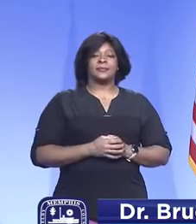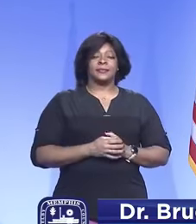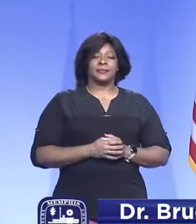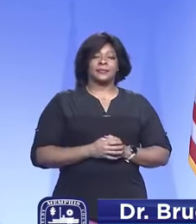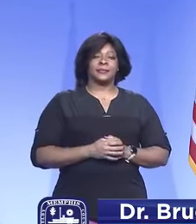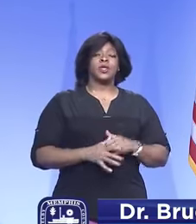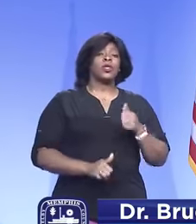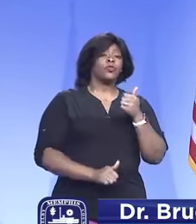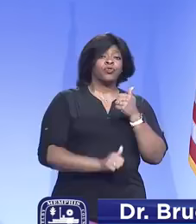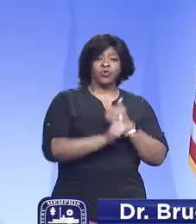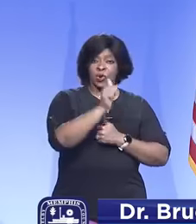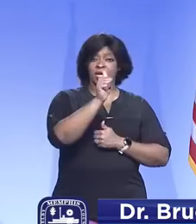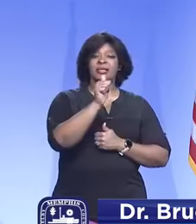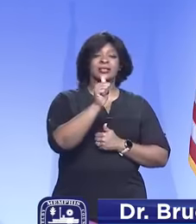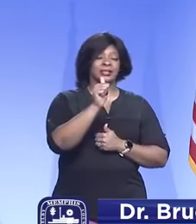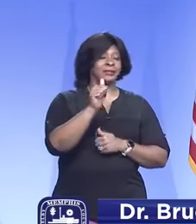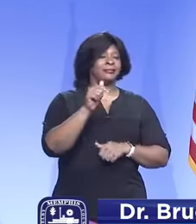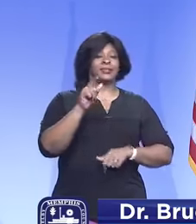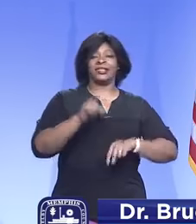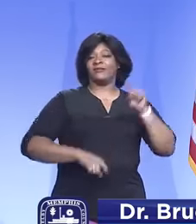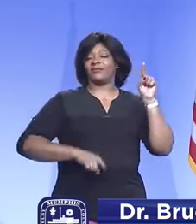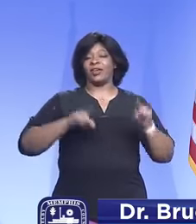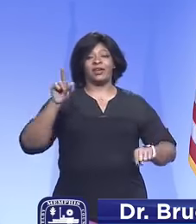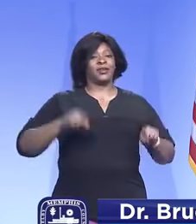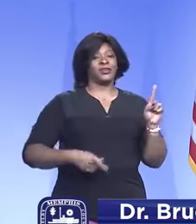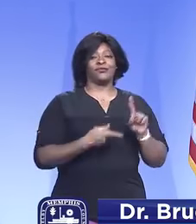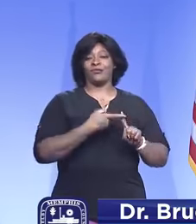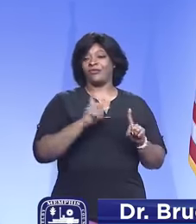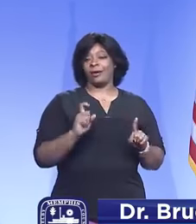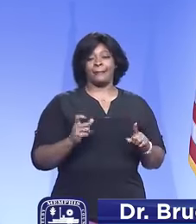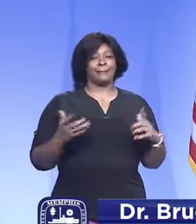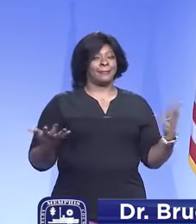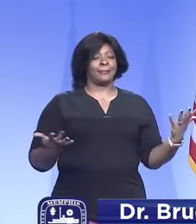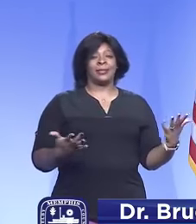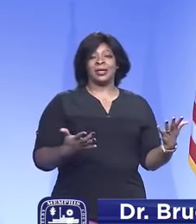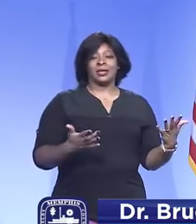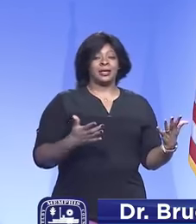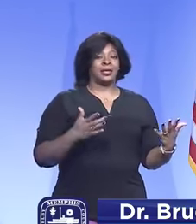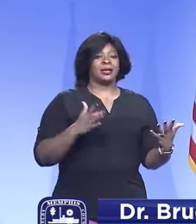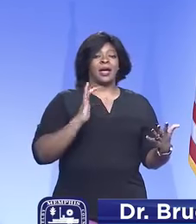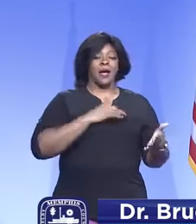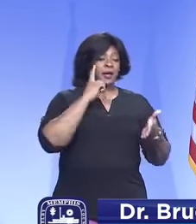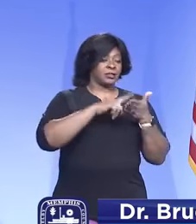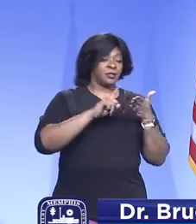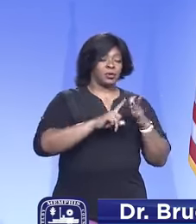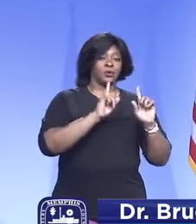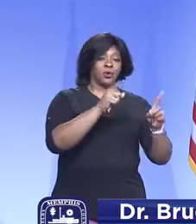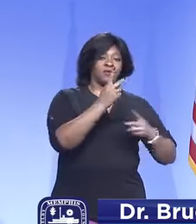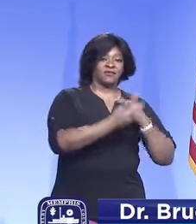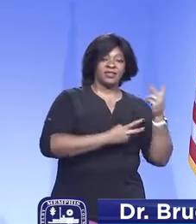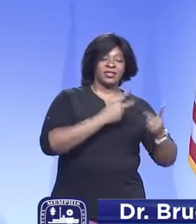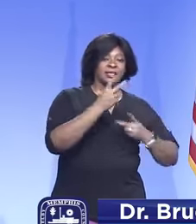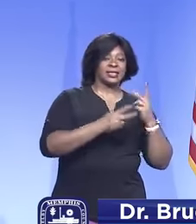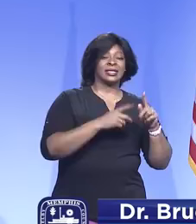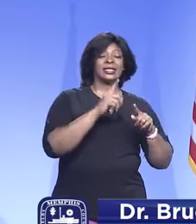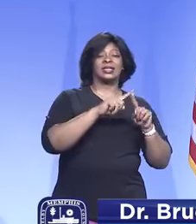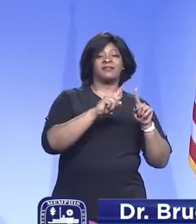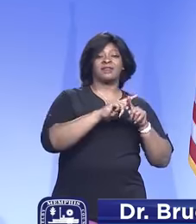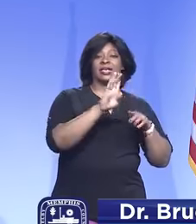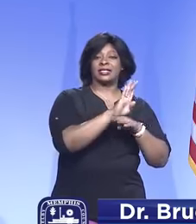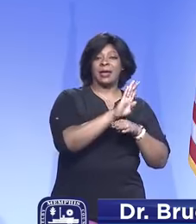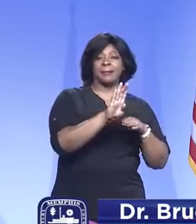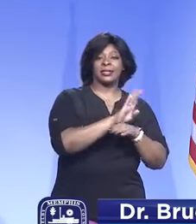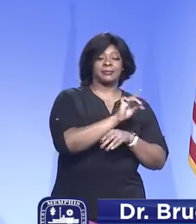the threats have ranged, from when our inspectors visited certain